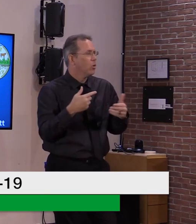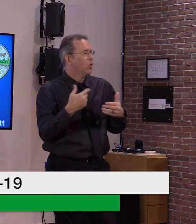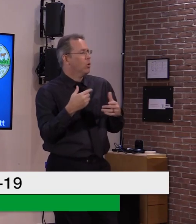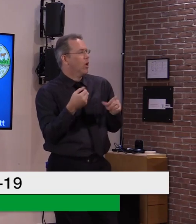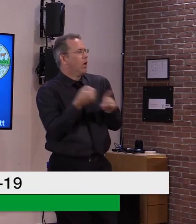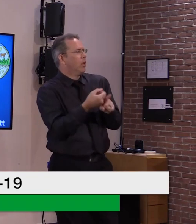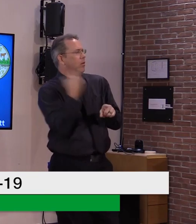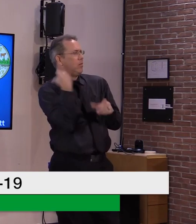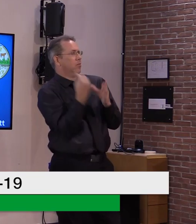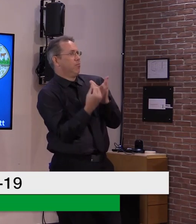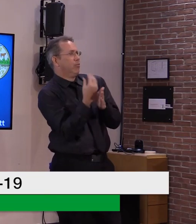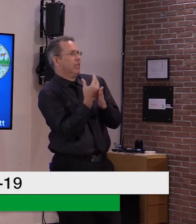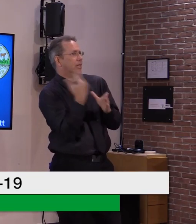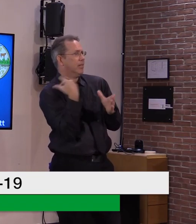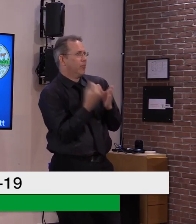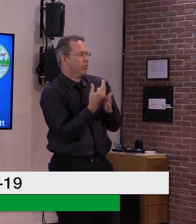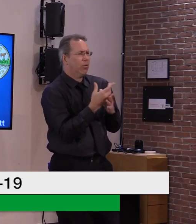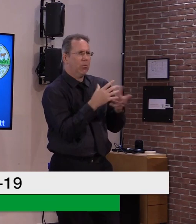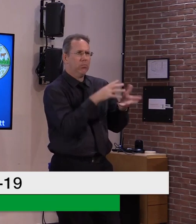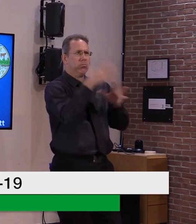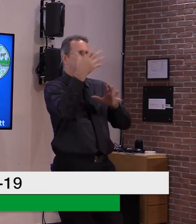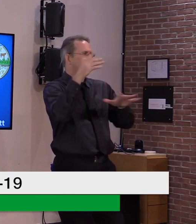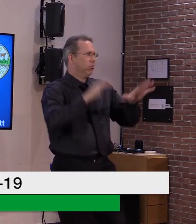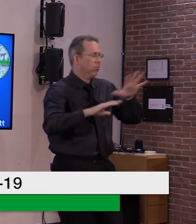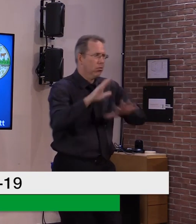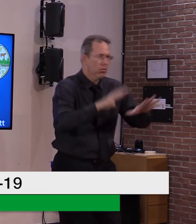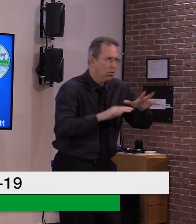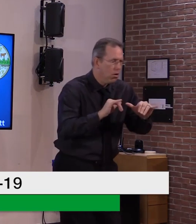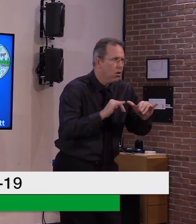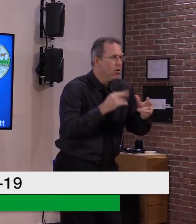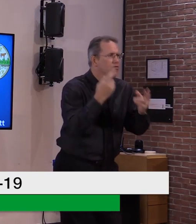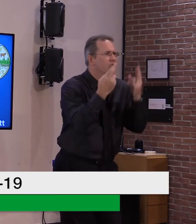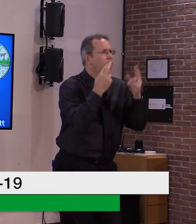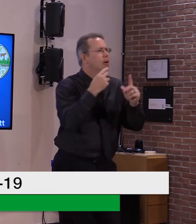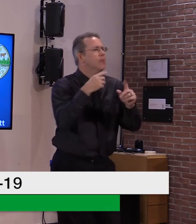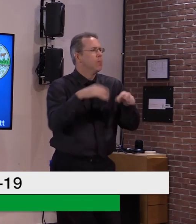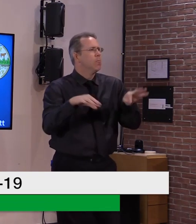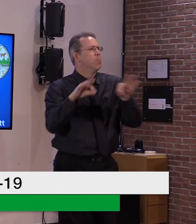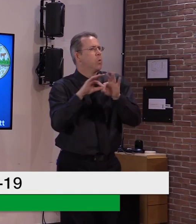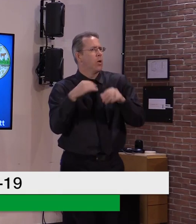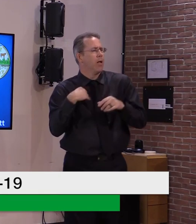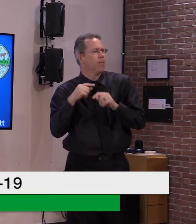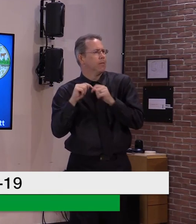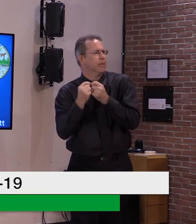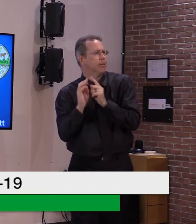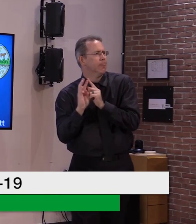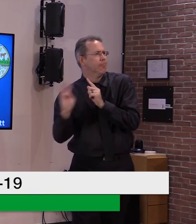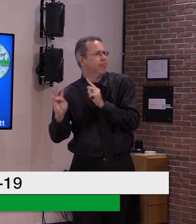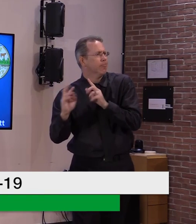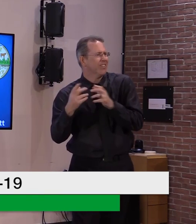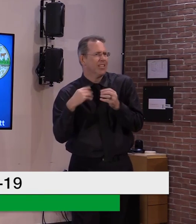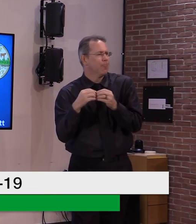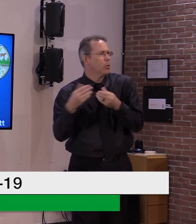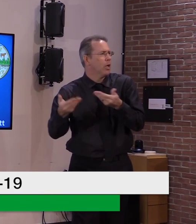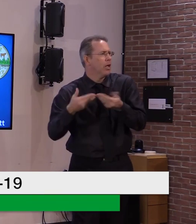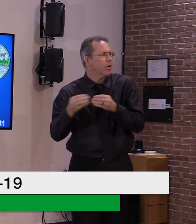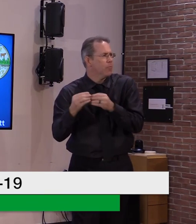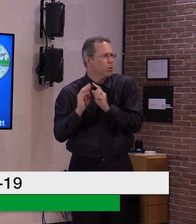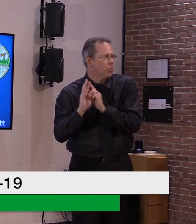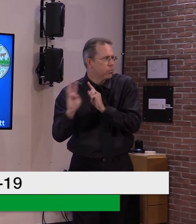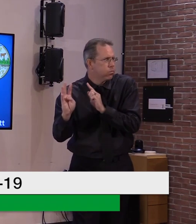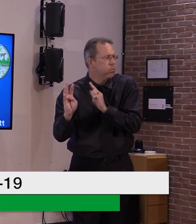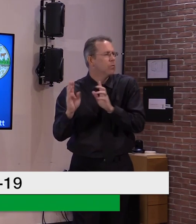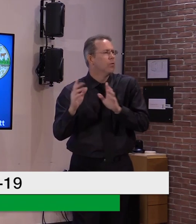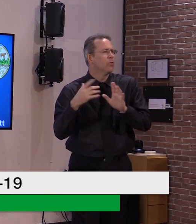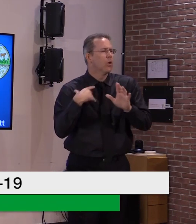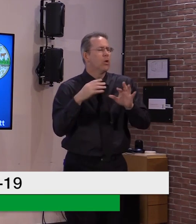very hard to cope with that level of surge fortunately things have i'll say moderated you know it's not over by